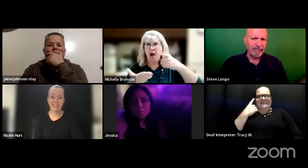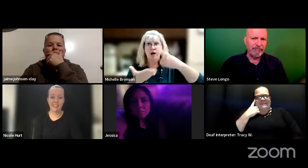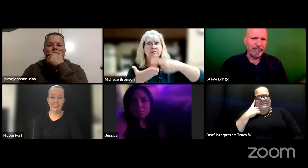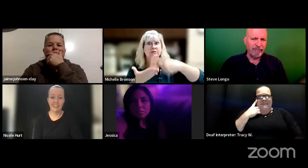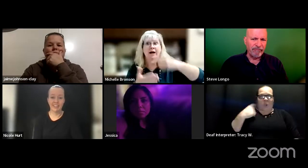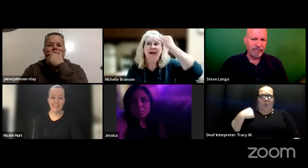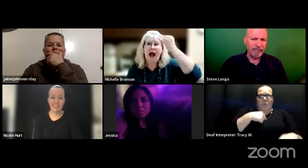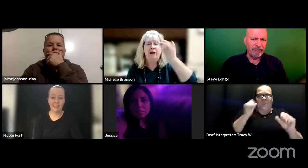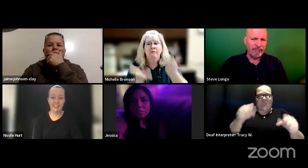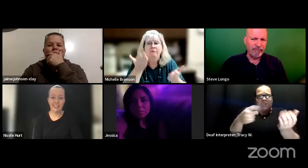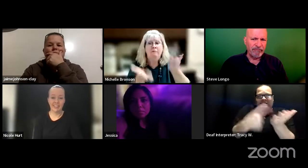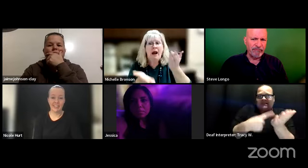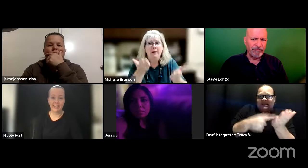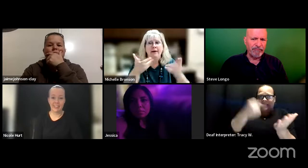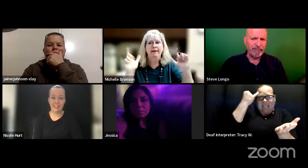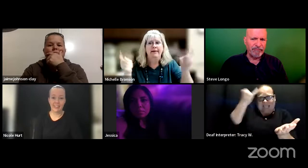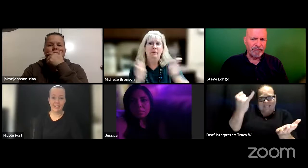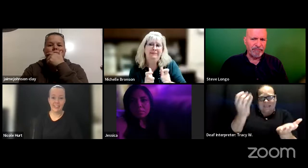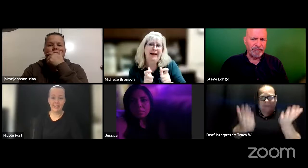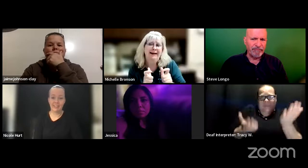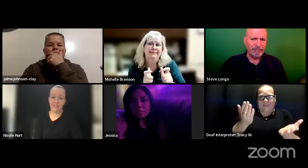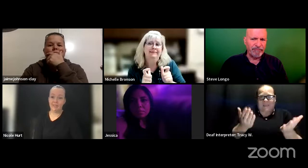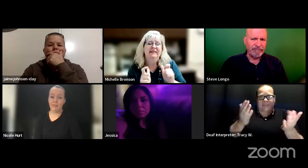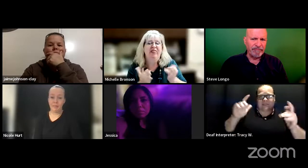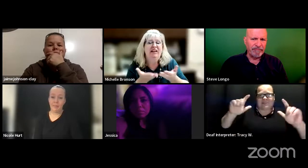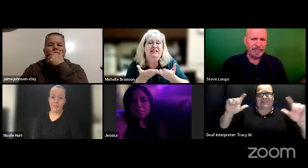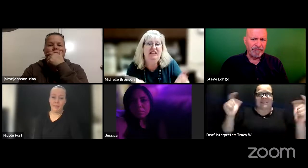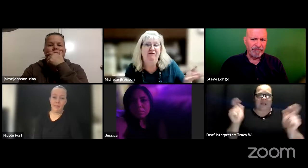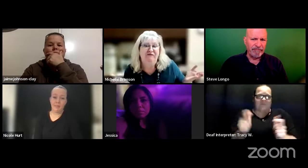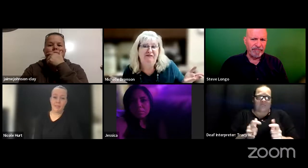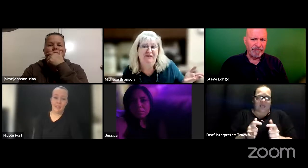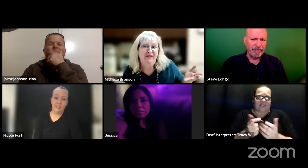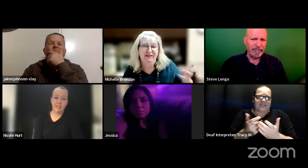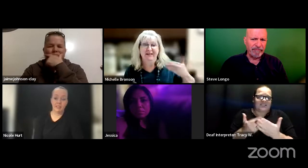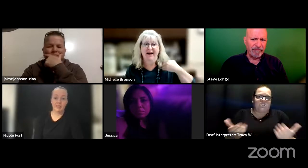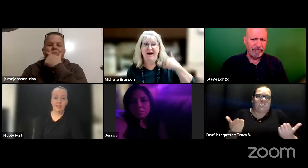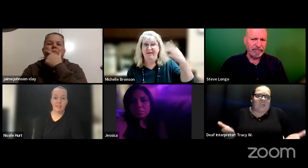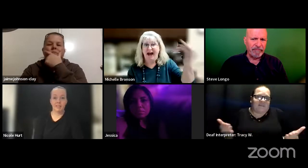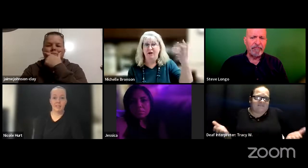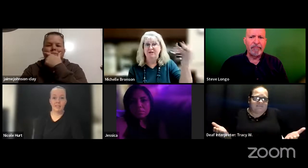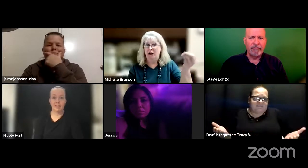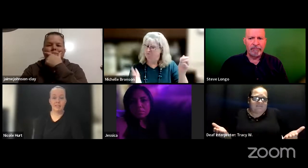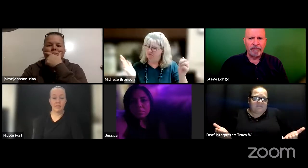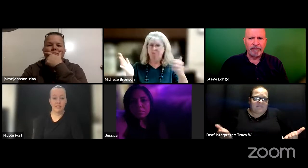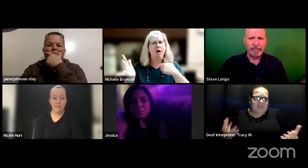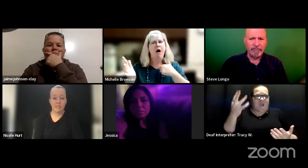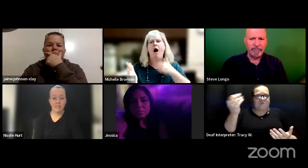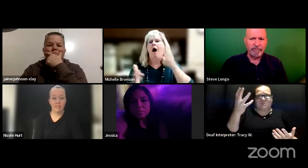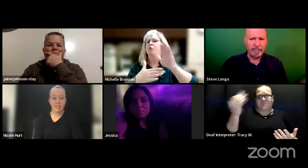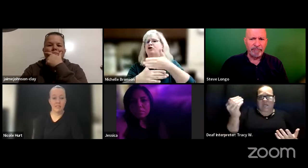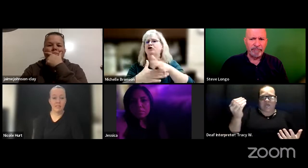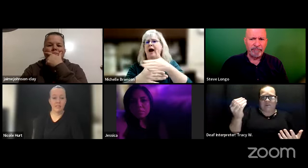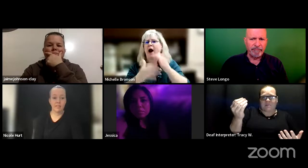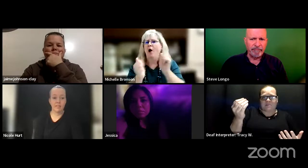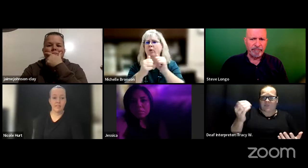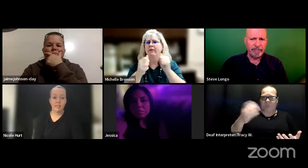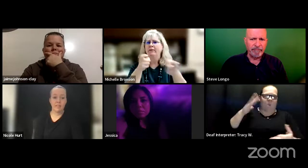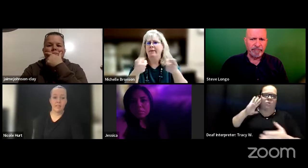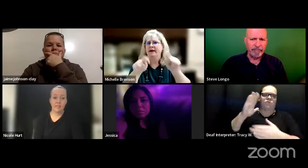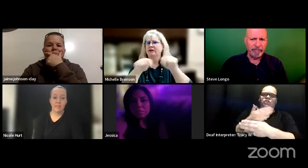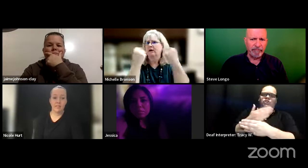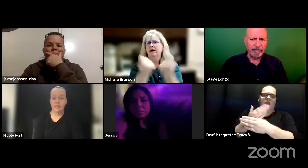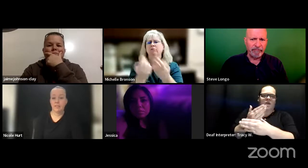in the morning. So although we could certainly discuss the idea, we would probably need